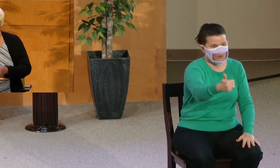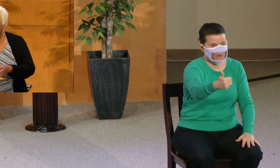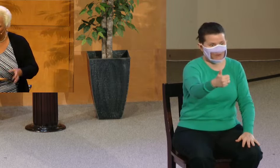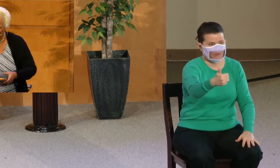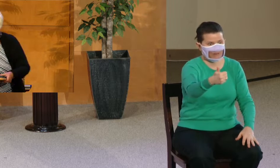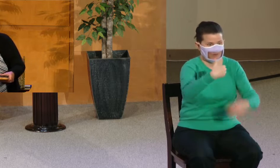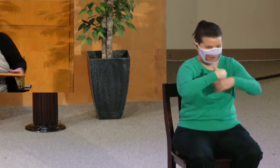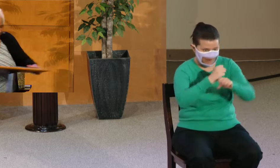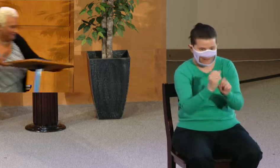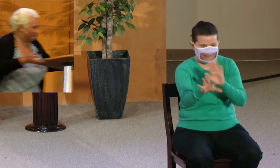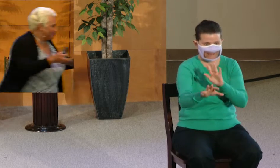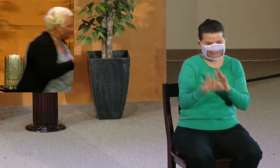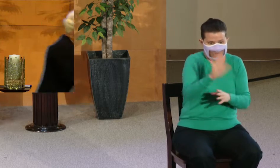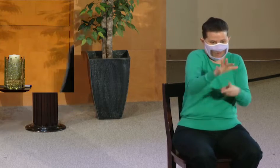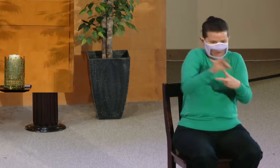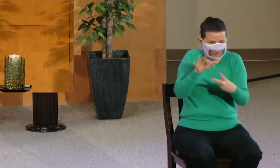Blessings.